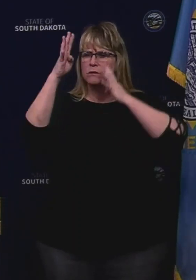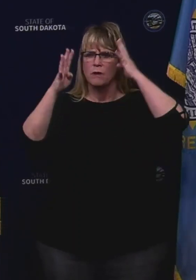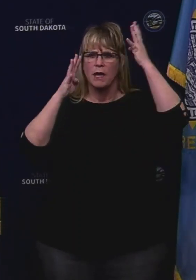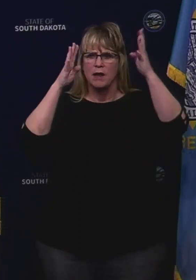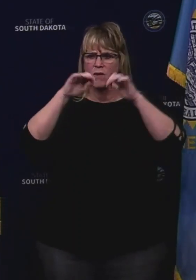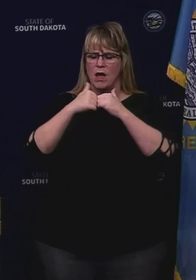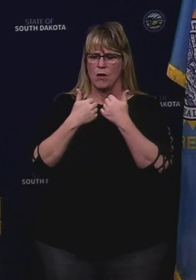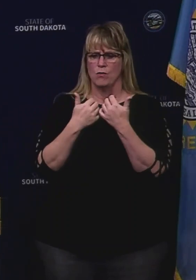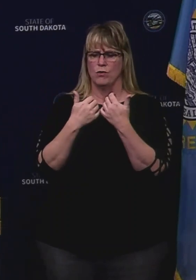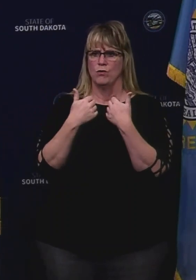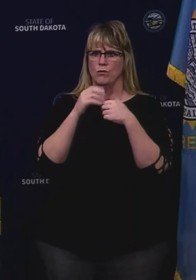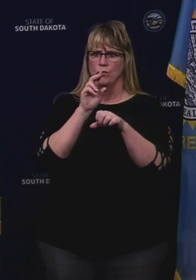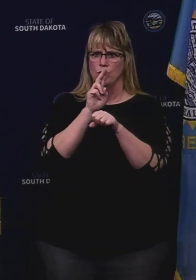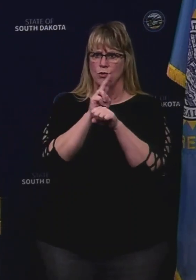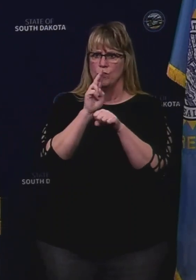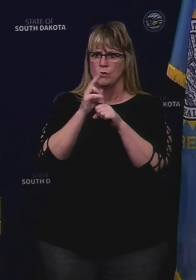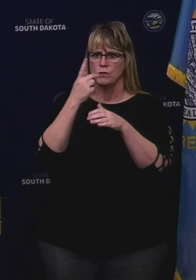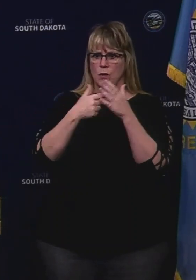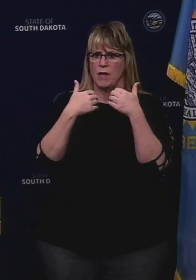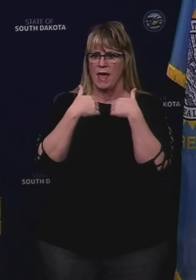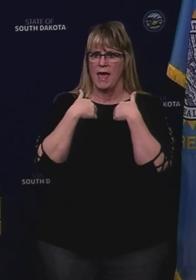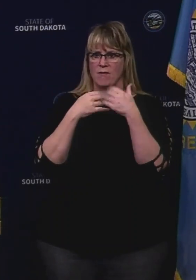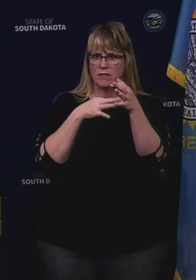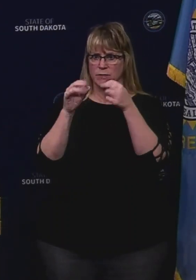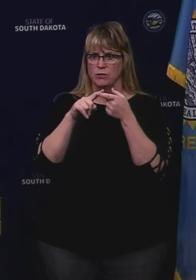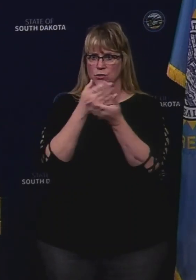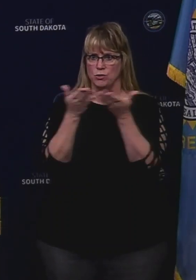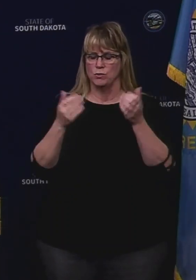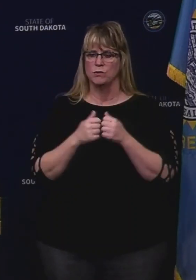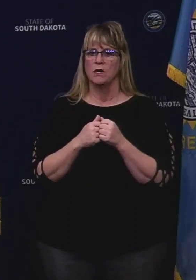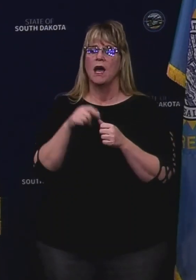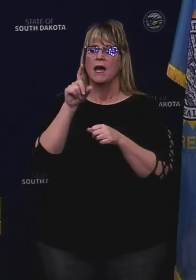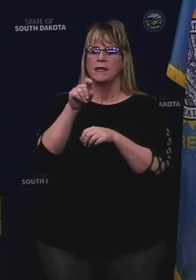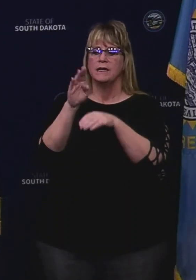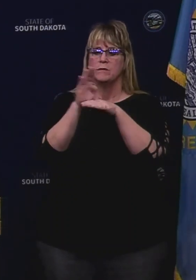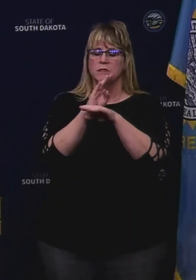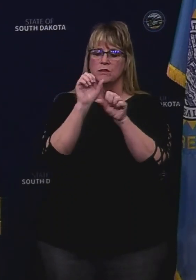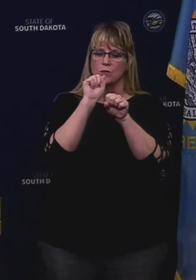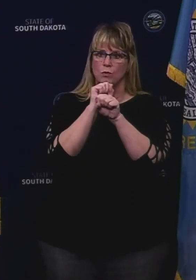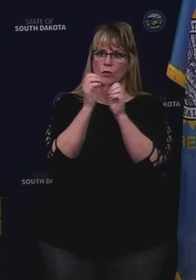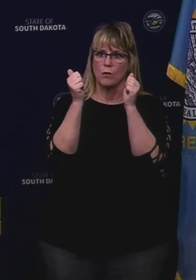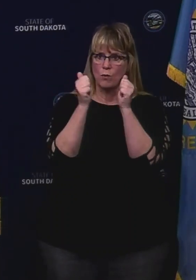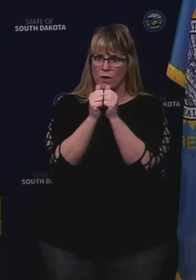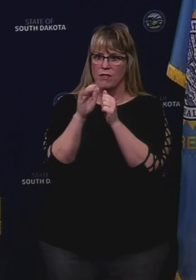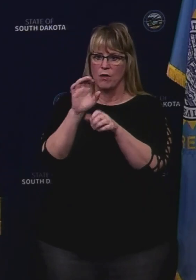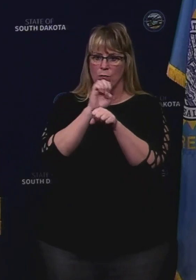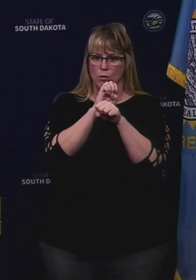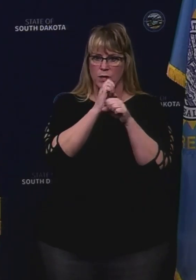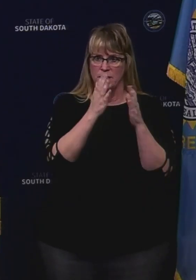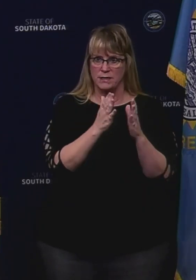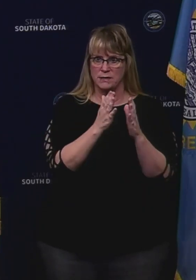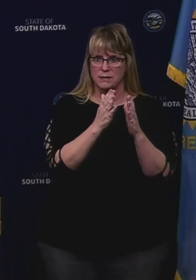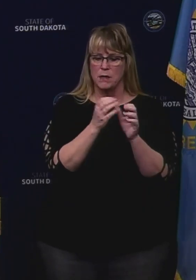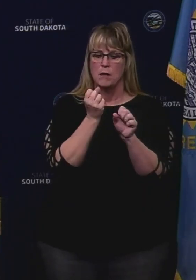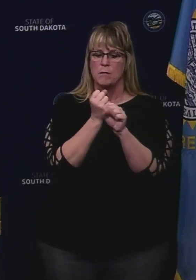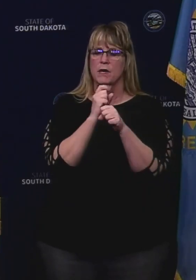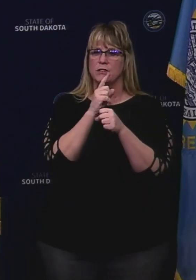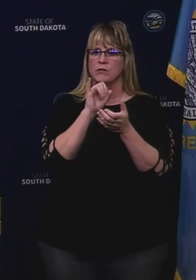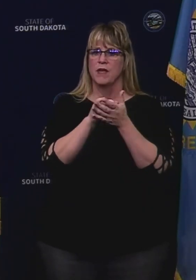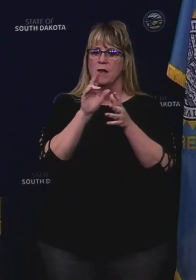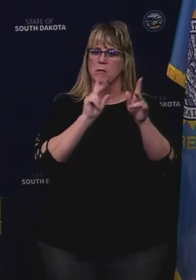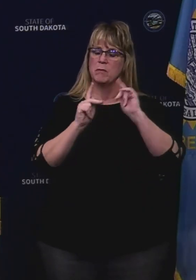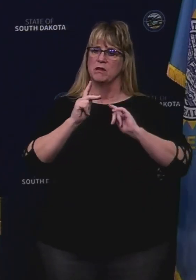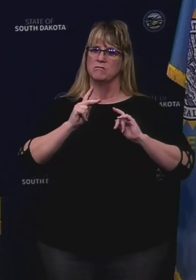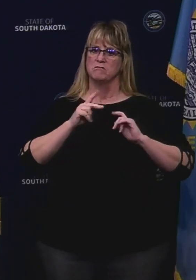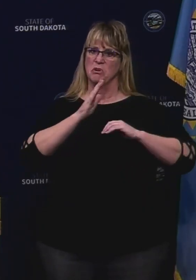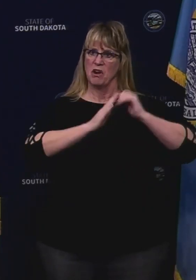you implement the strategies that we have laid out. I need businesses to work with their employees to make sure that folks are comfortable, that they